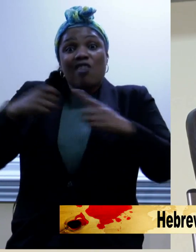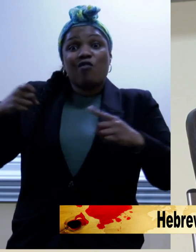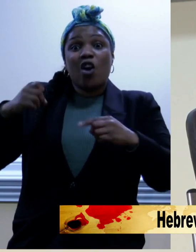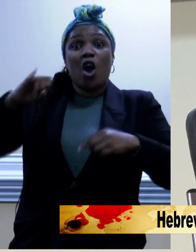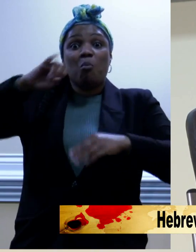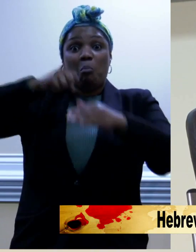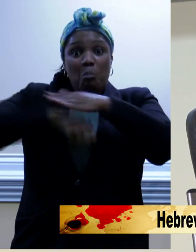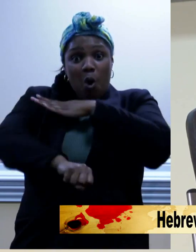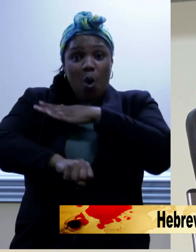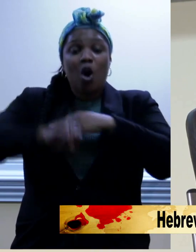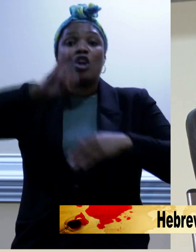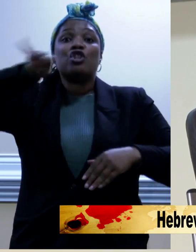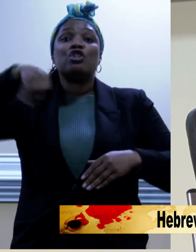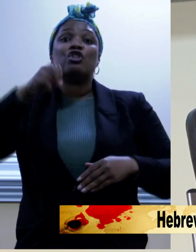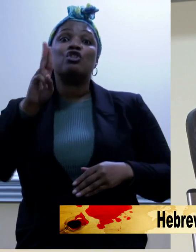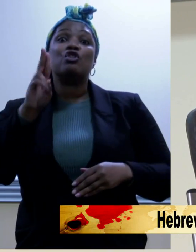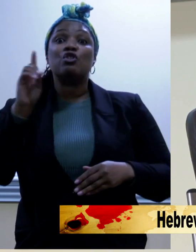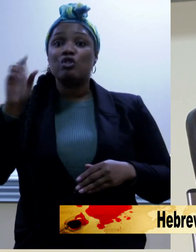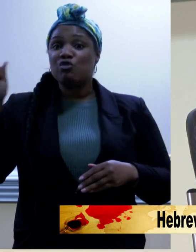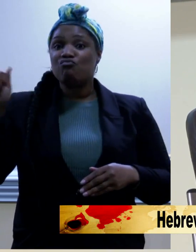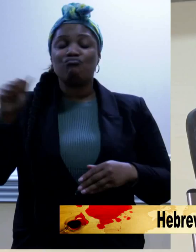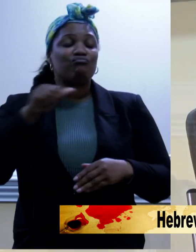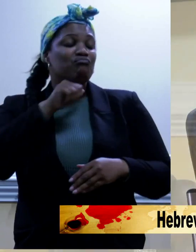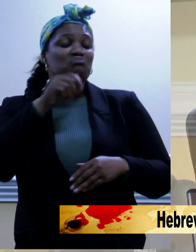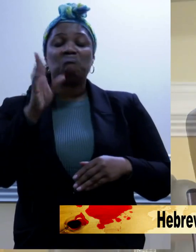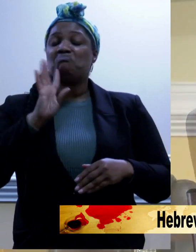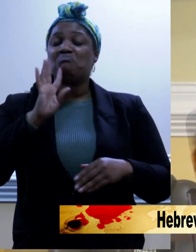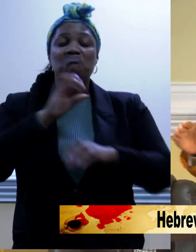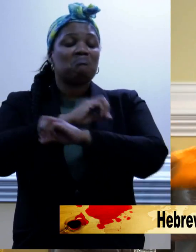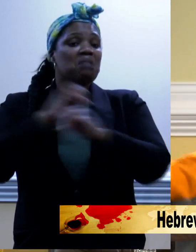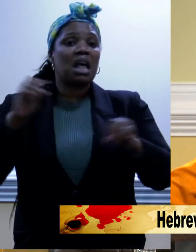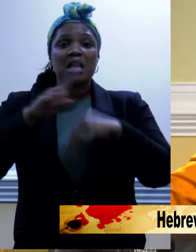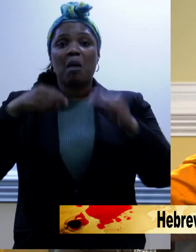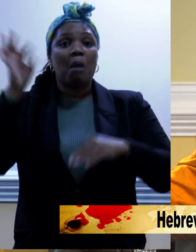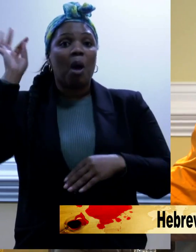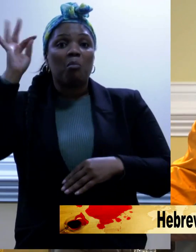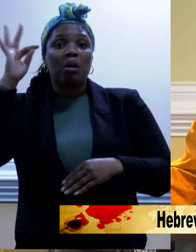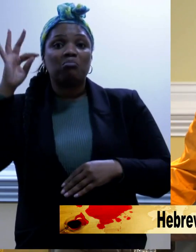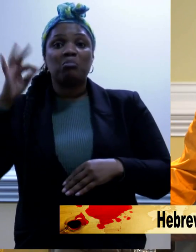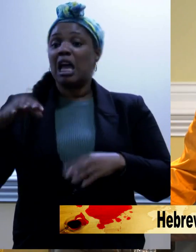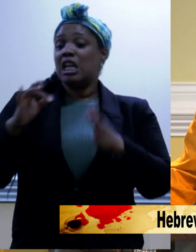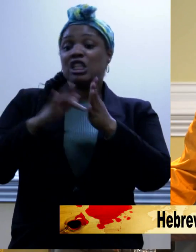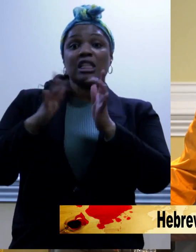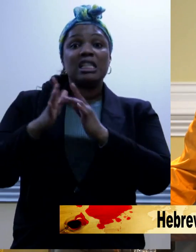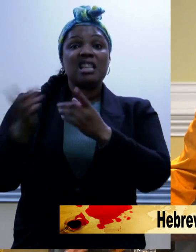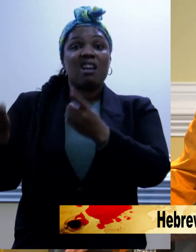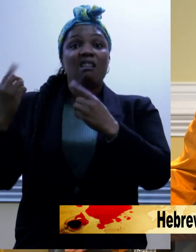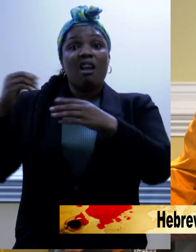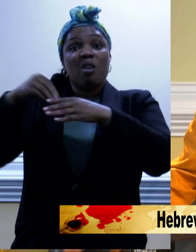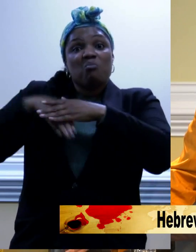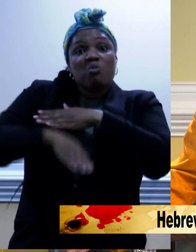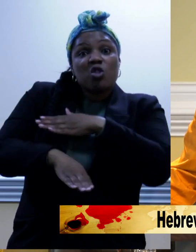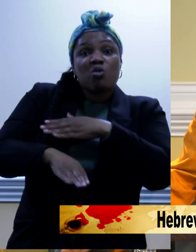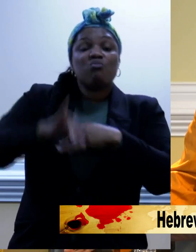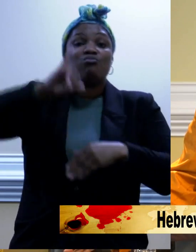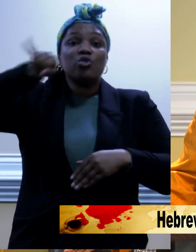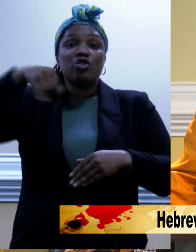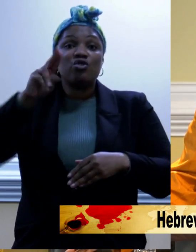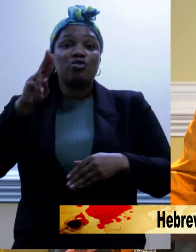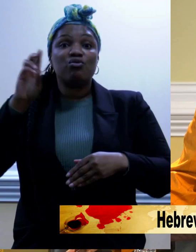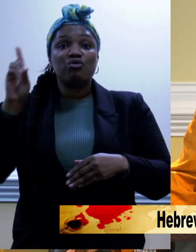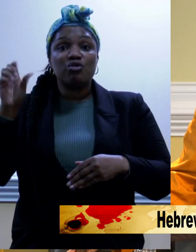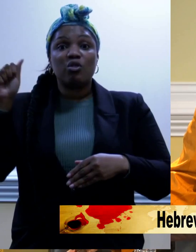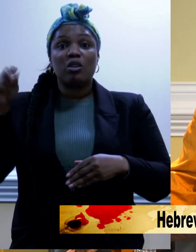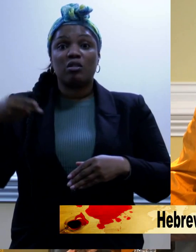spake nothing concerning priesthood. So Jesus came through the tribe of Judah, sisters and brothers. Jesus was a Jew.